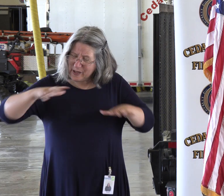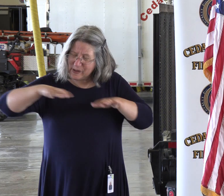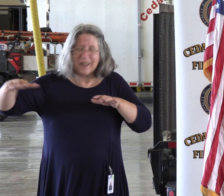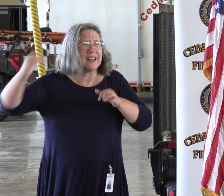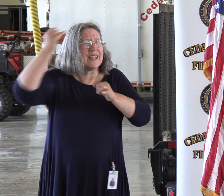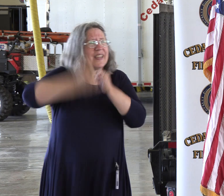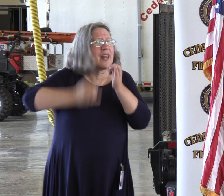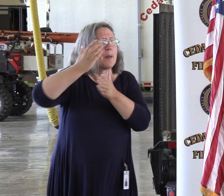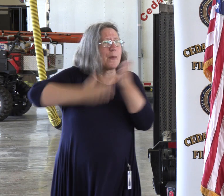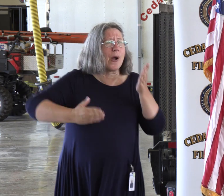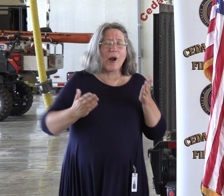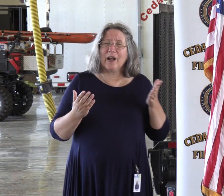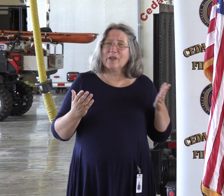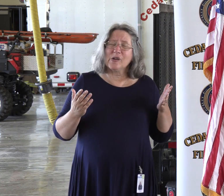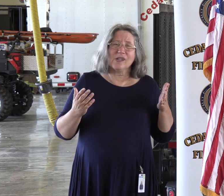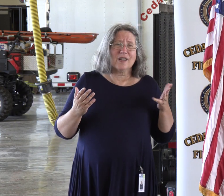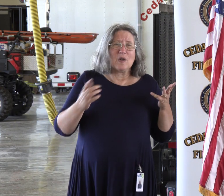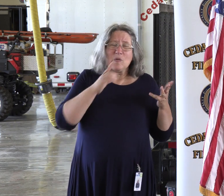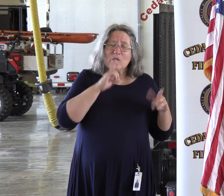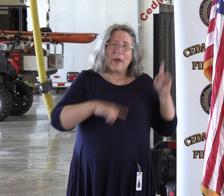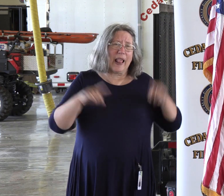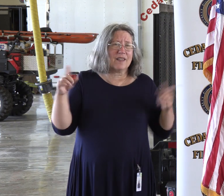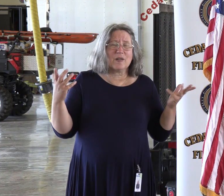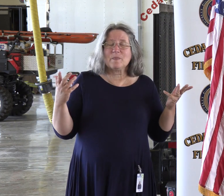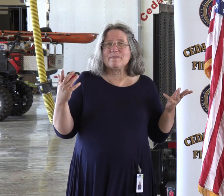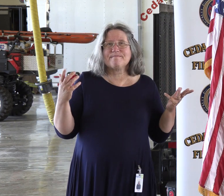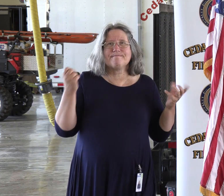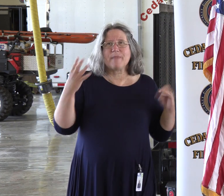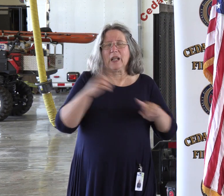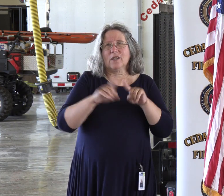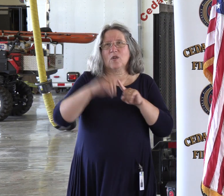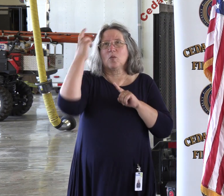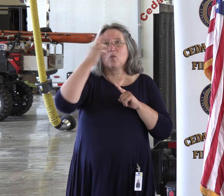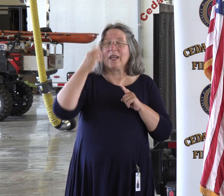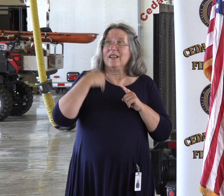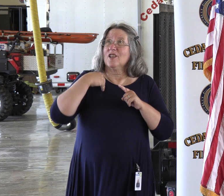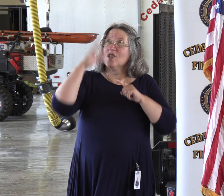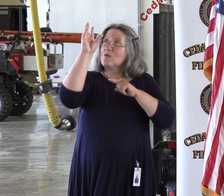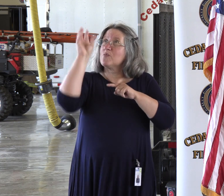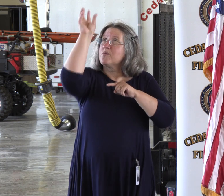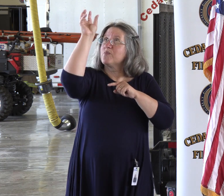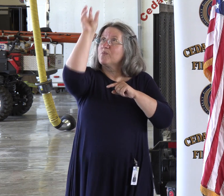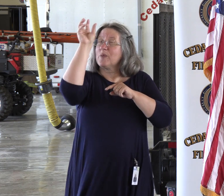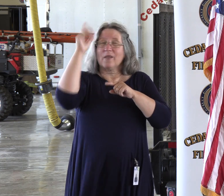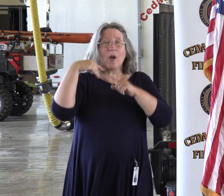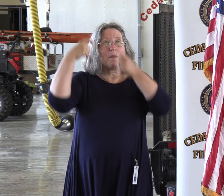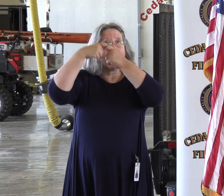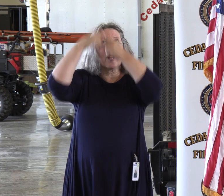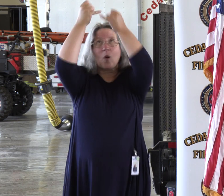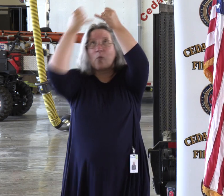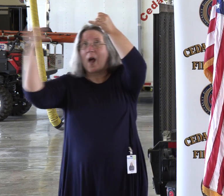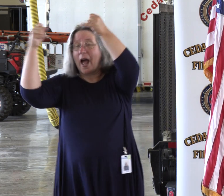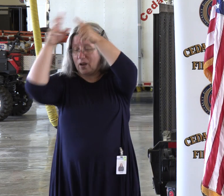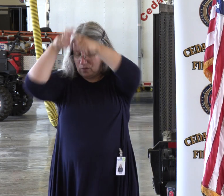of the spokes that are coming out. So it varies, but it's everything from transformers with communication wires, with electrical wires,